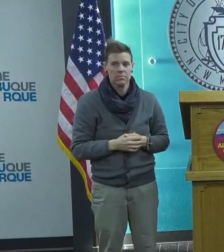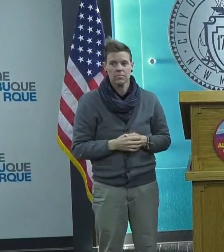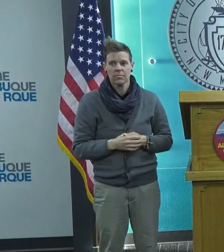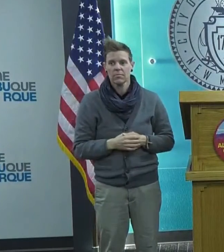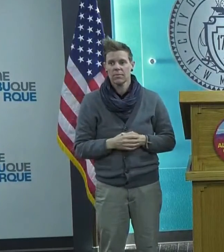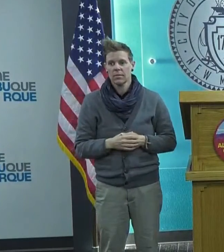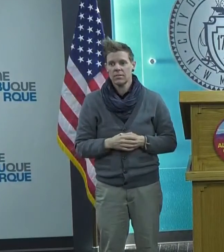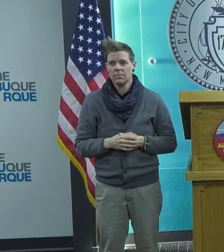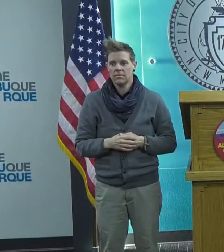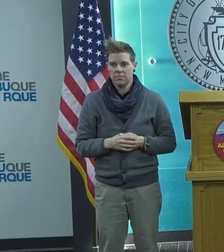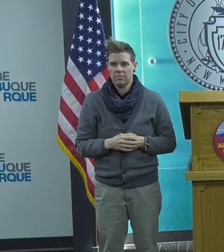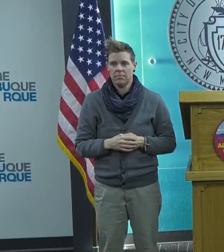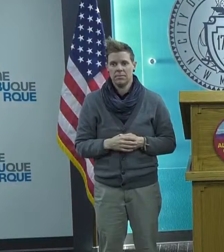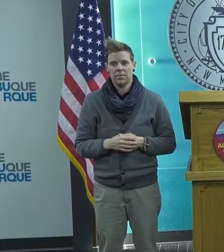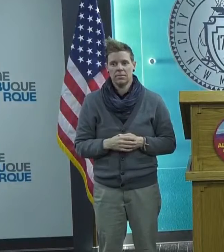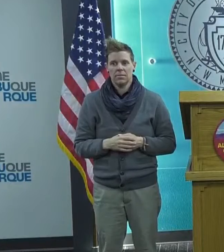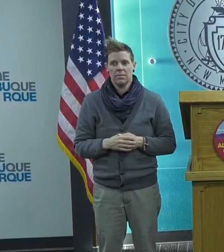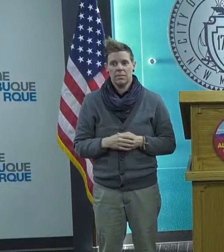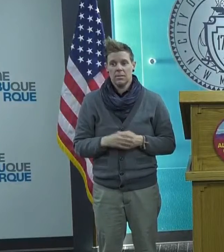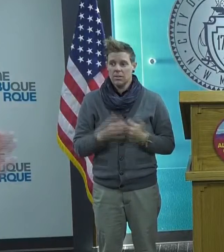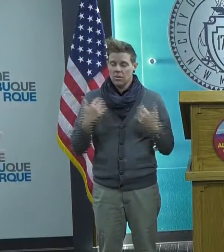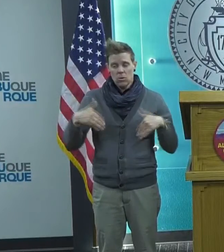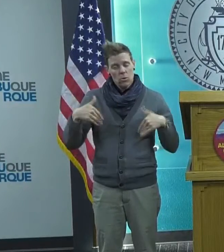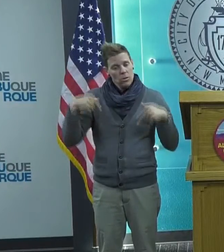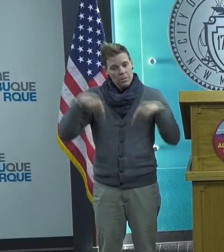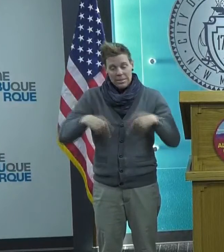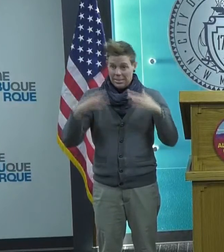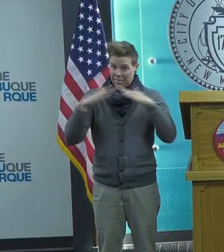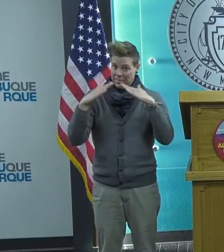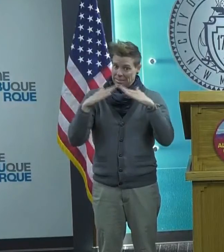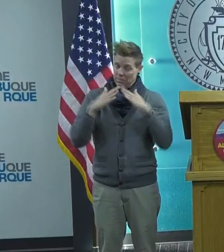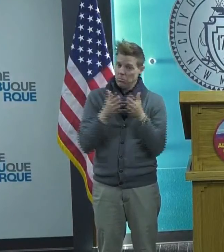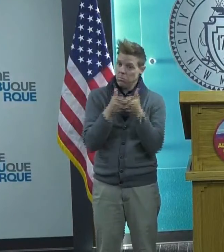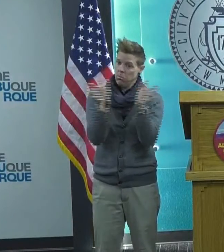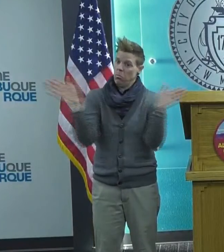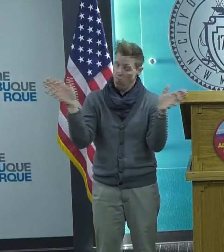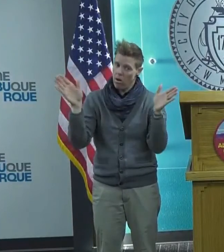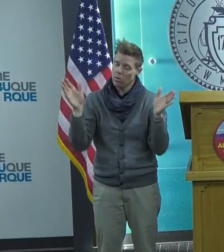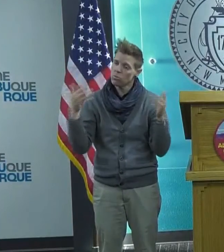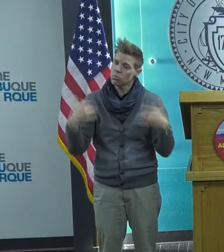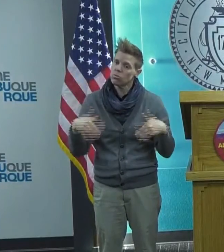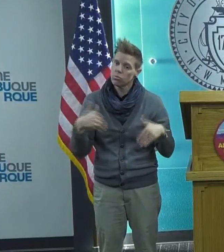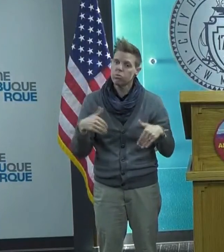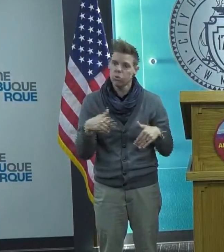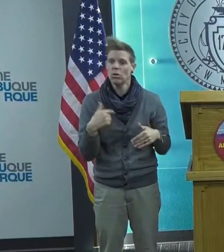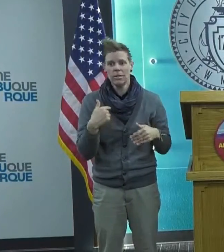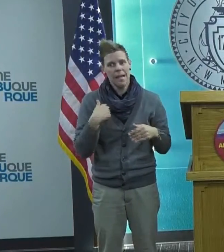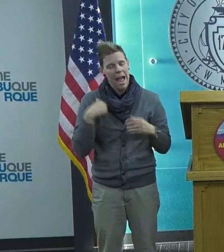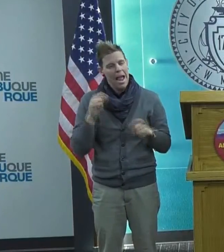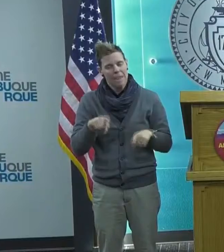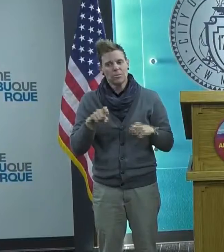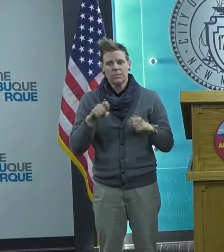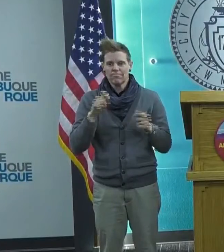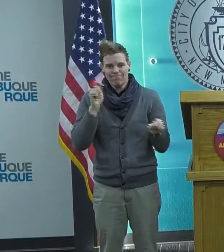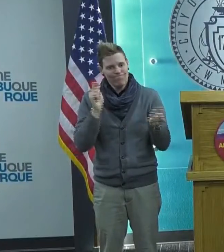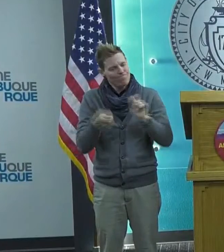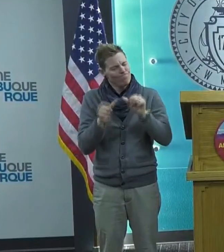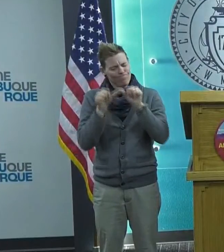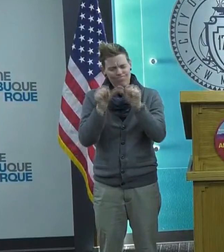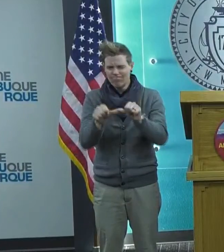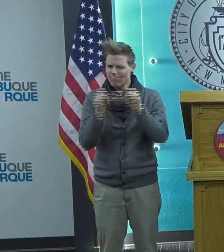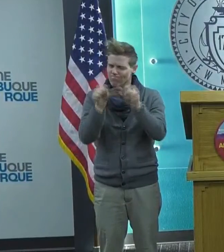it's a citywide effort, and in some ways, the metro area effort, and it's something that we're going to have to continue to do in different